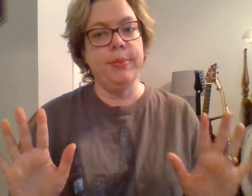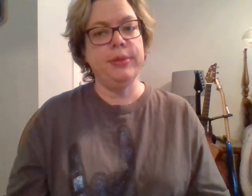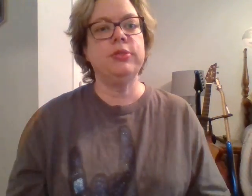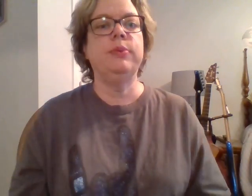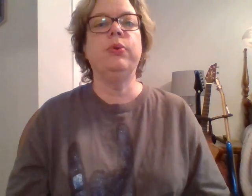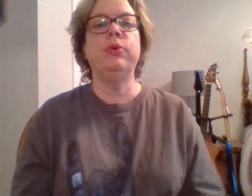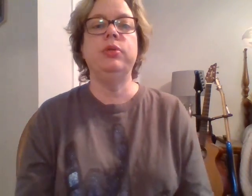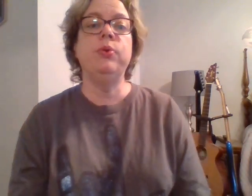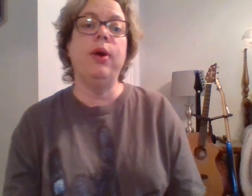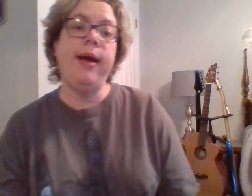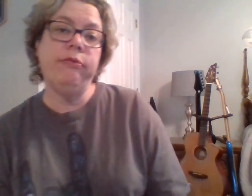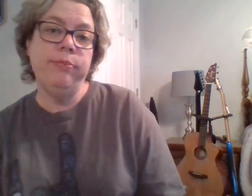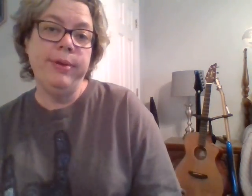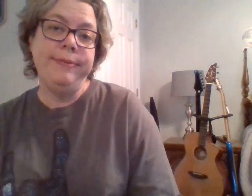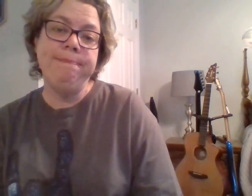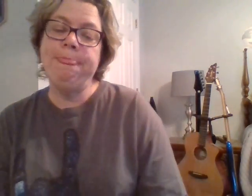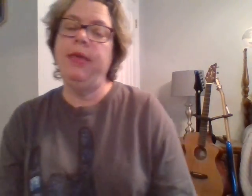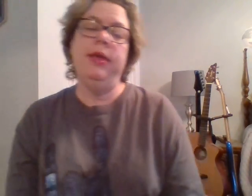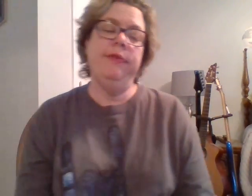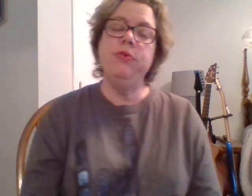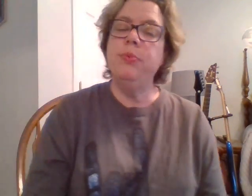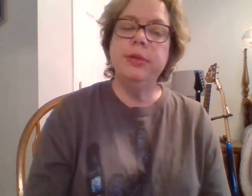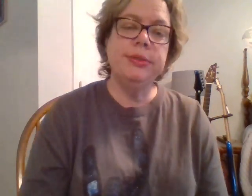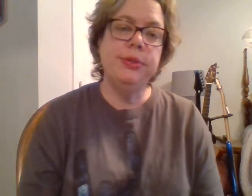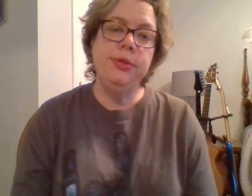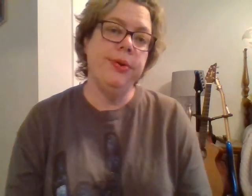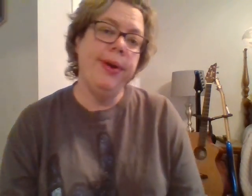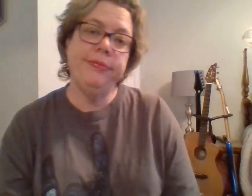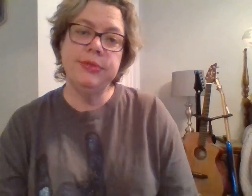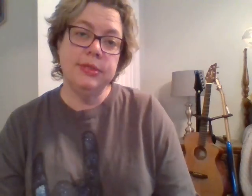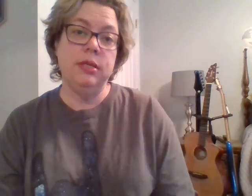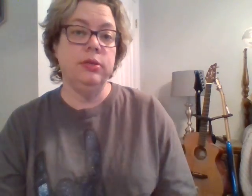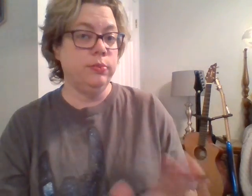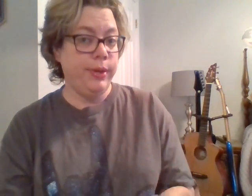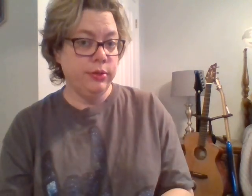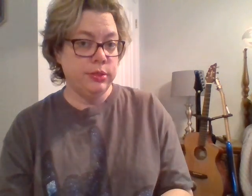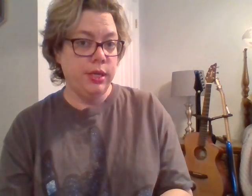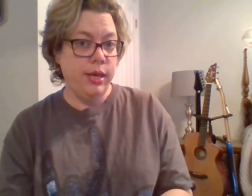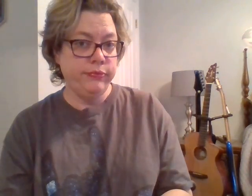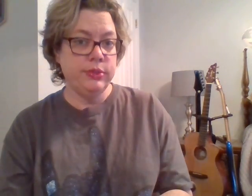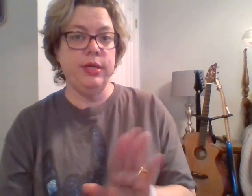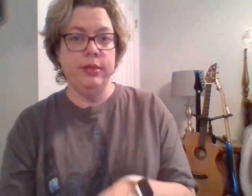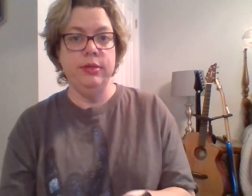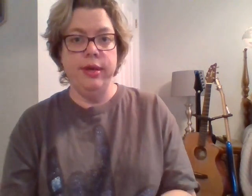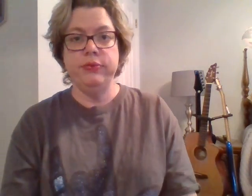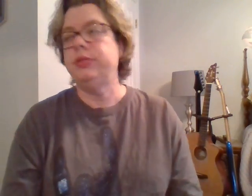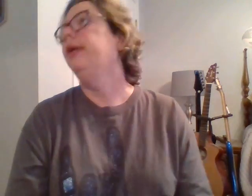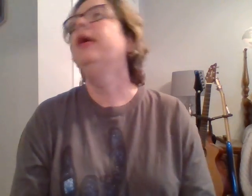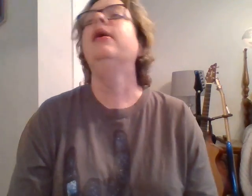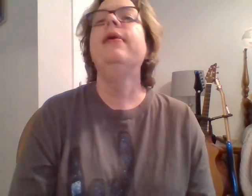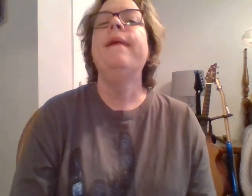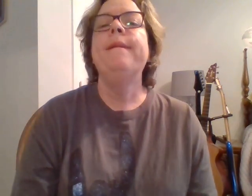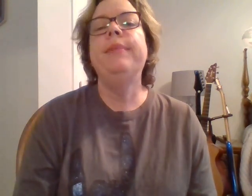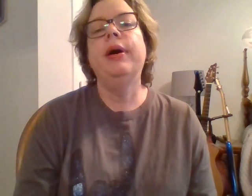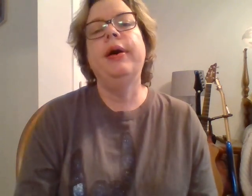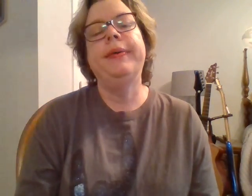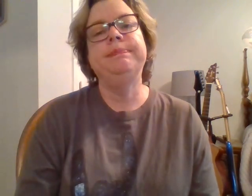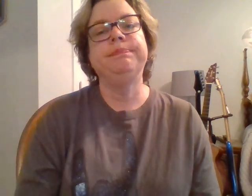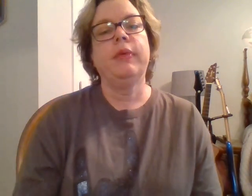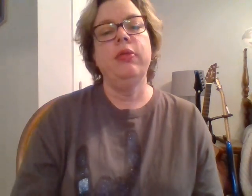much. We're going to do our alphabet. If you want to, you don't have to stay unless your parents say you have to stay, and then you have to stay. But the